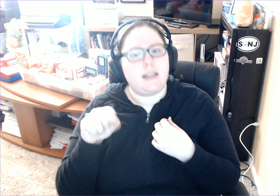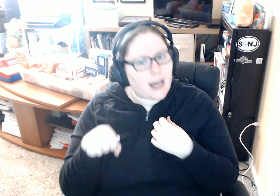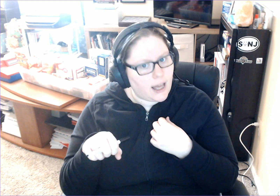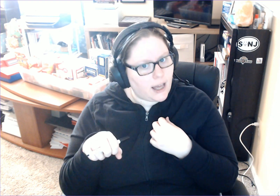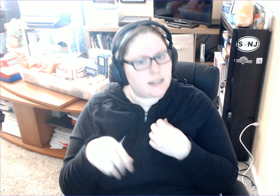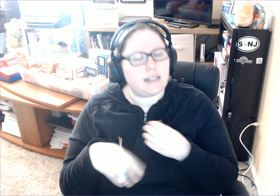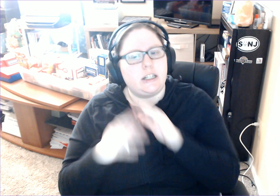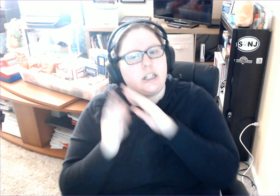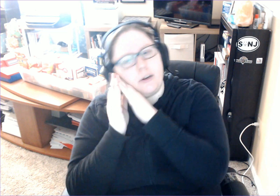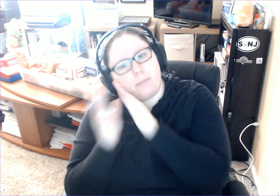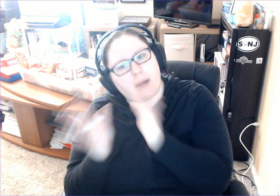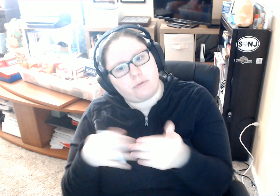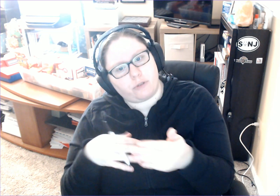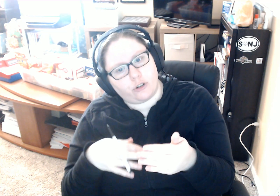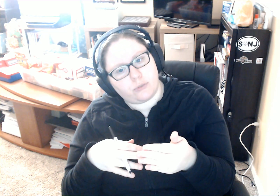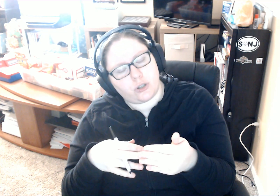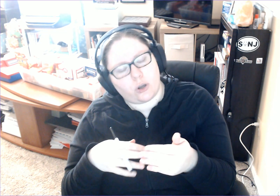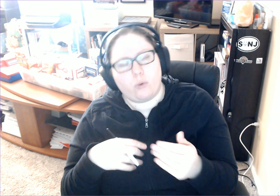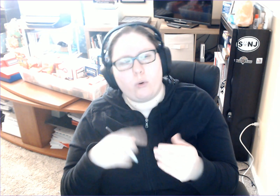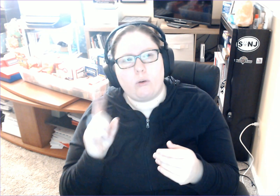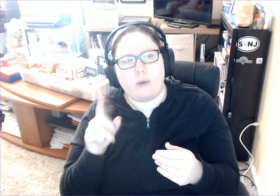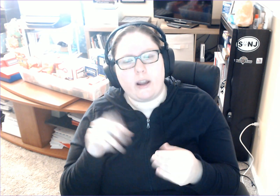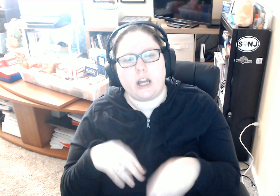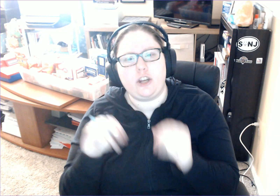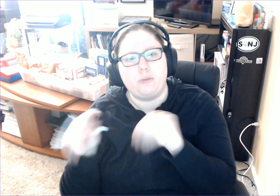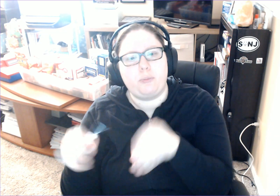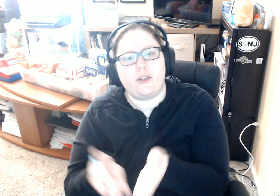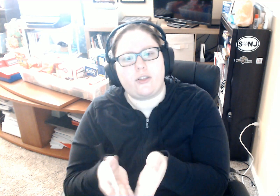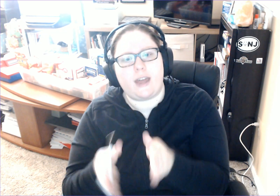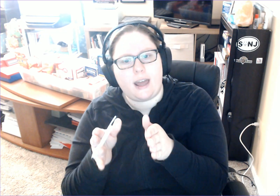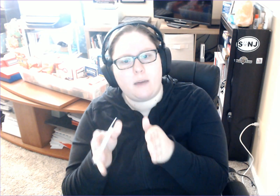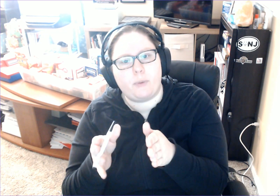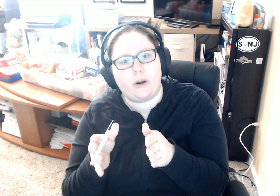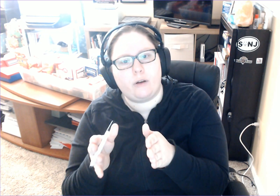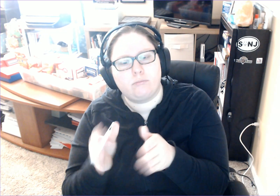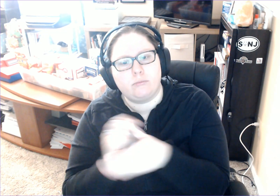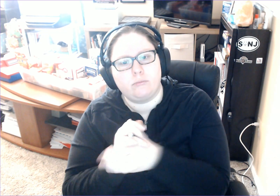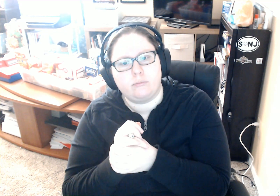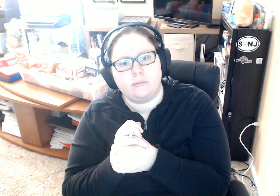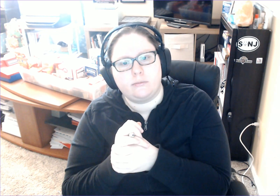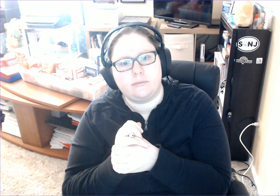Yes, in your bedroom. So where can you put the hamper?